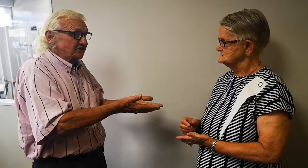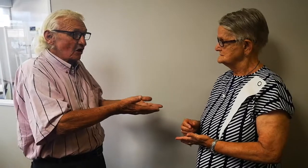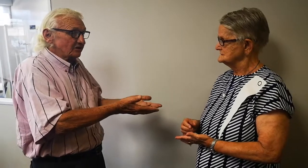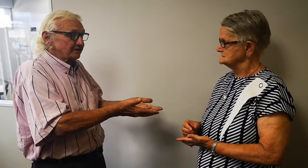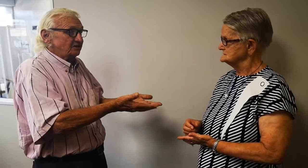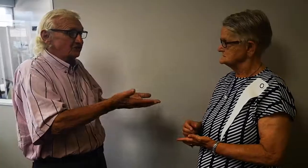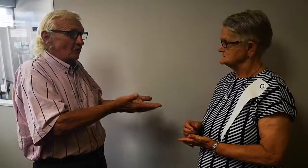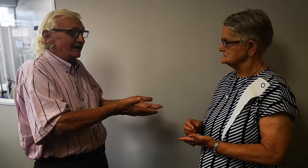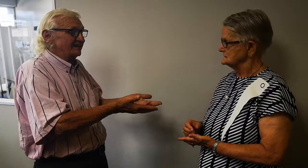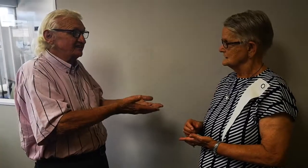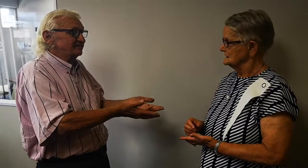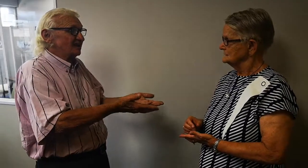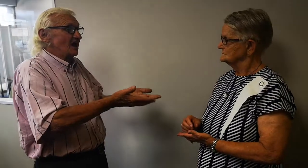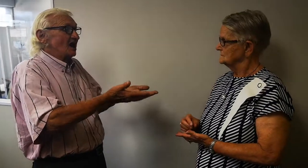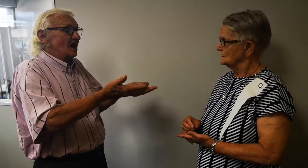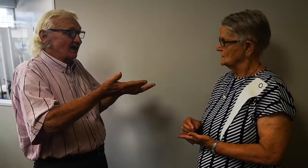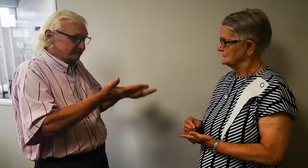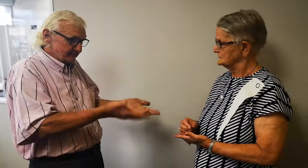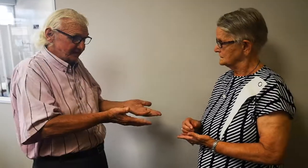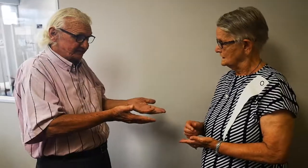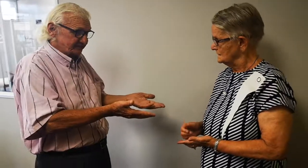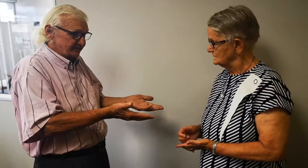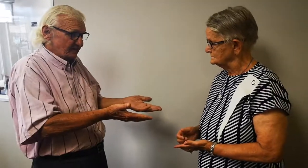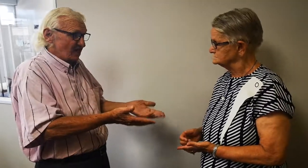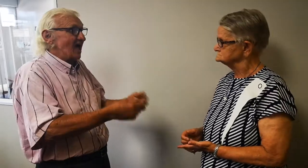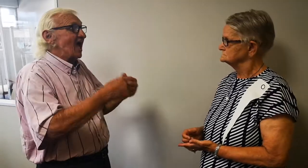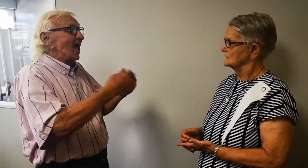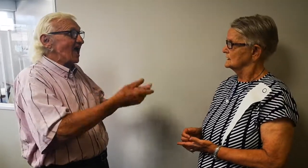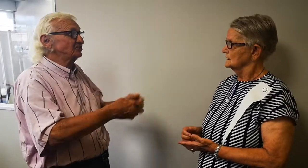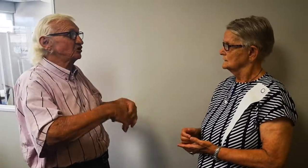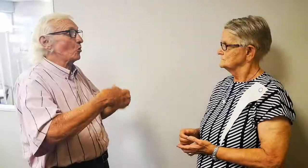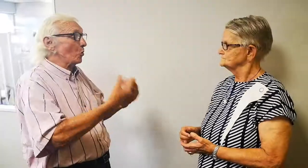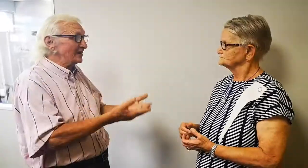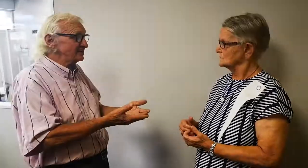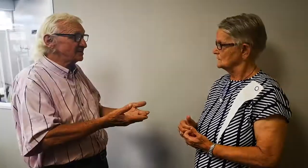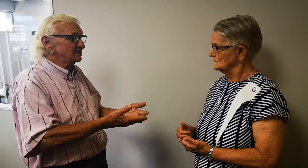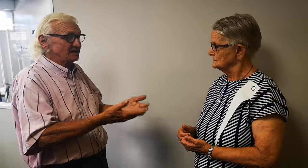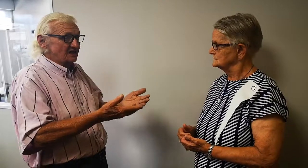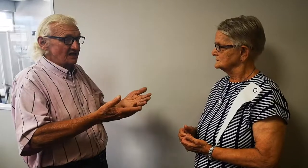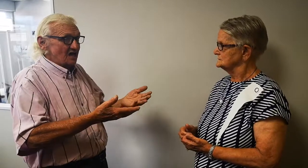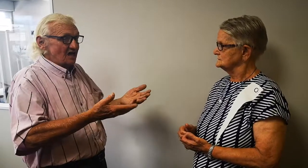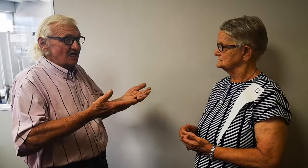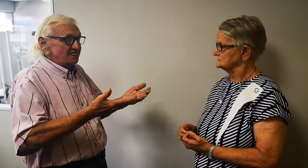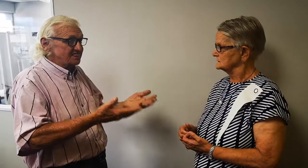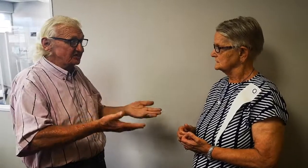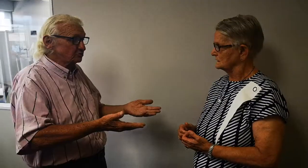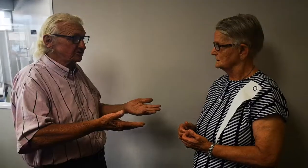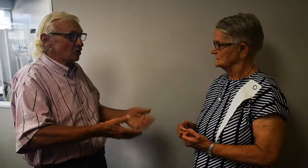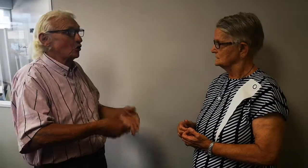Pixzar Joburg East Express and she won this week's